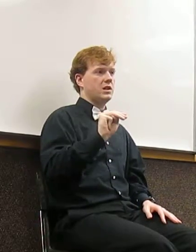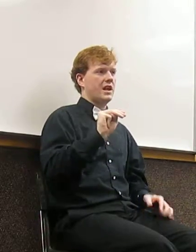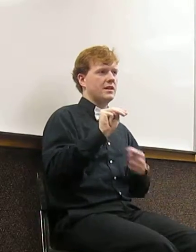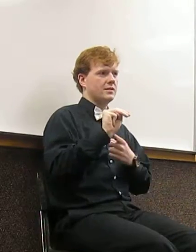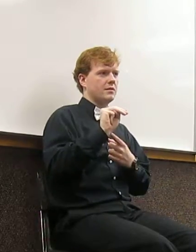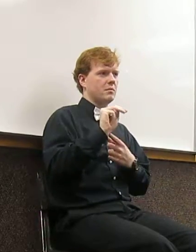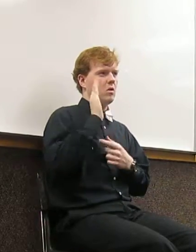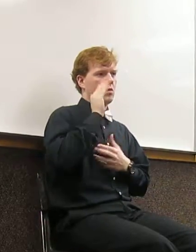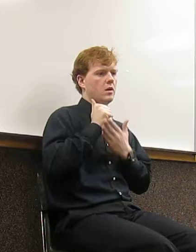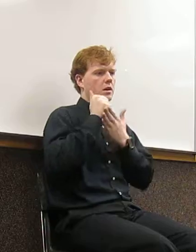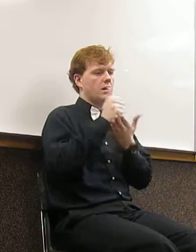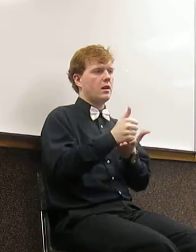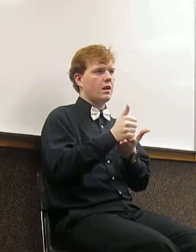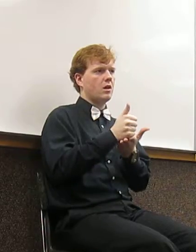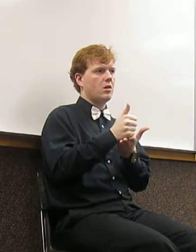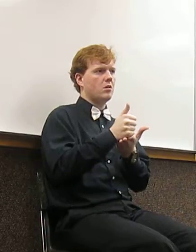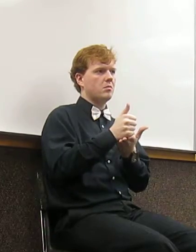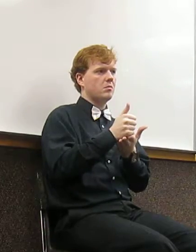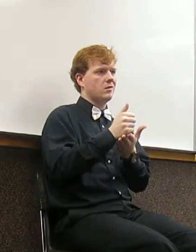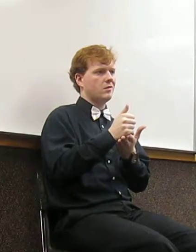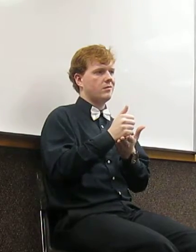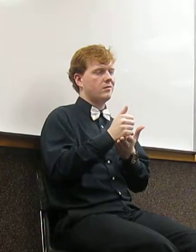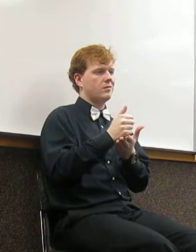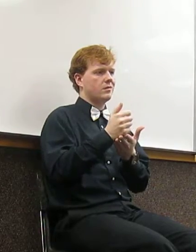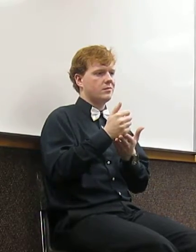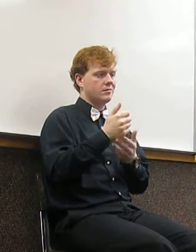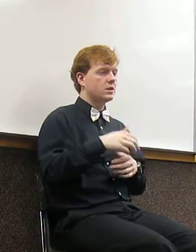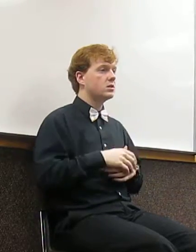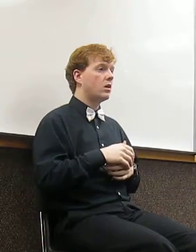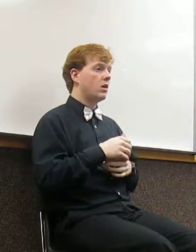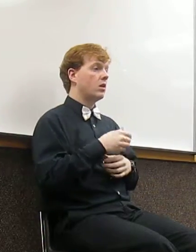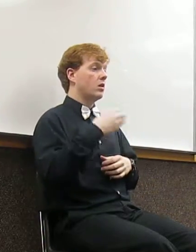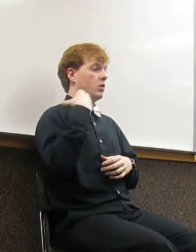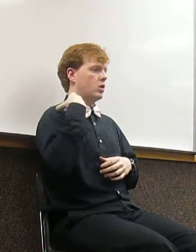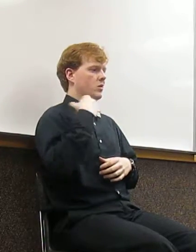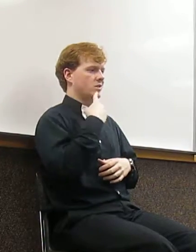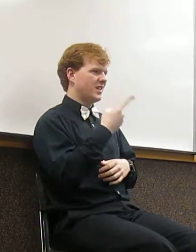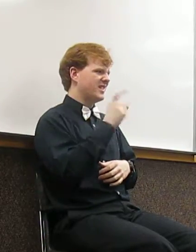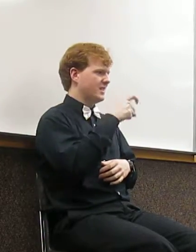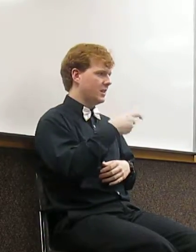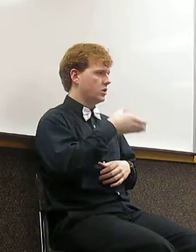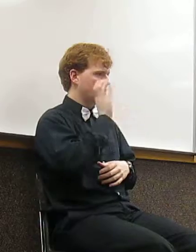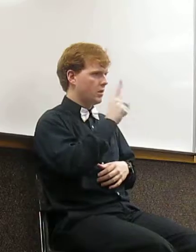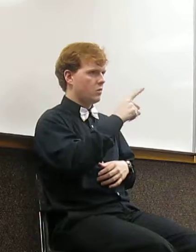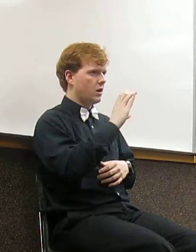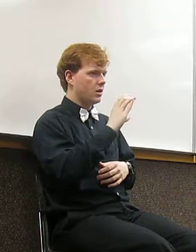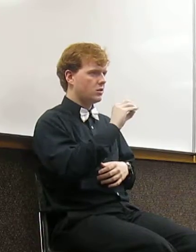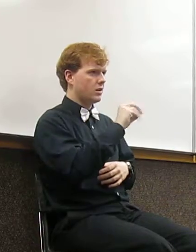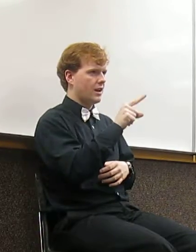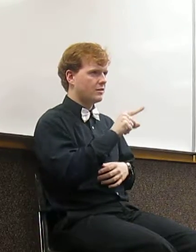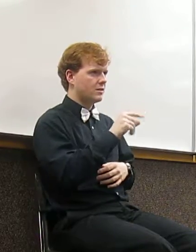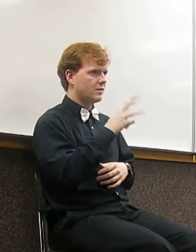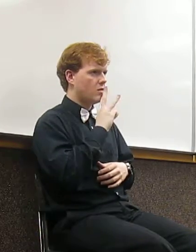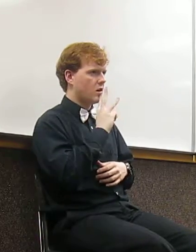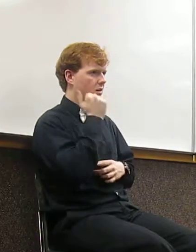drinking. So let's say my coach told me that I have to drink, 100 ounces of water a day, okay, whatever it is. 100 ounces of